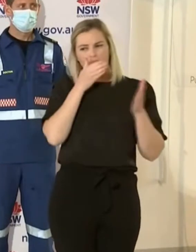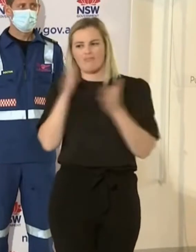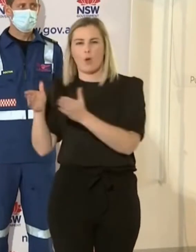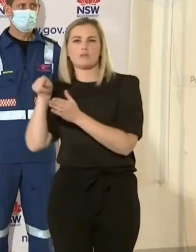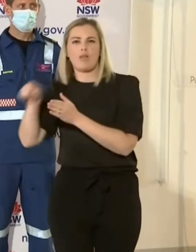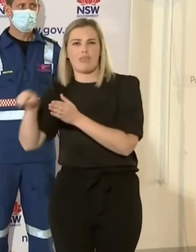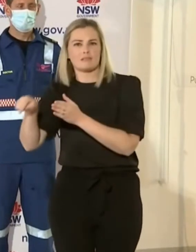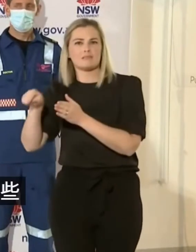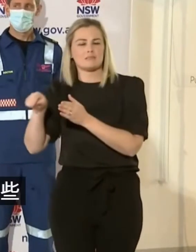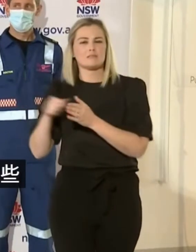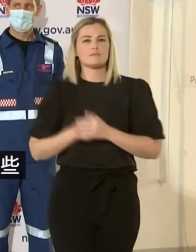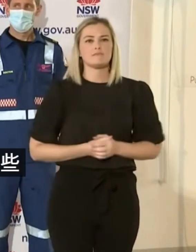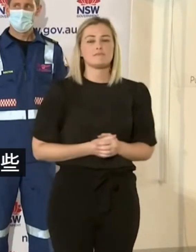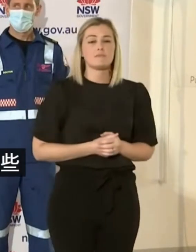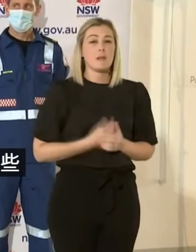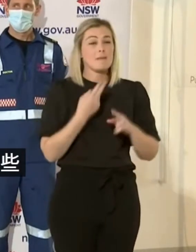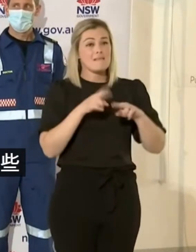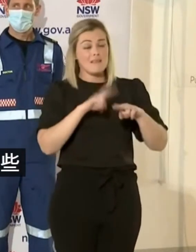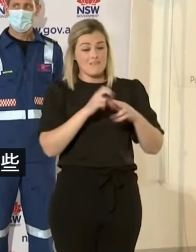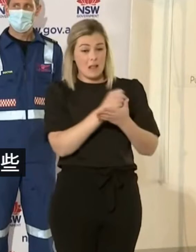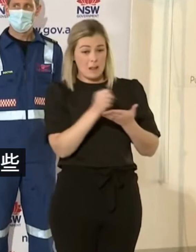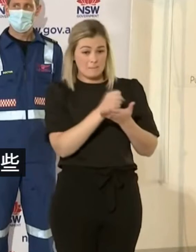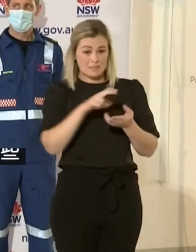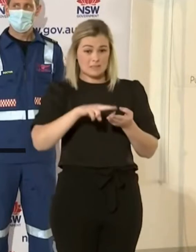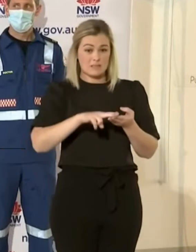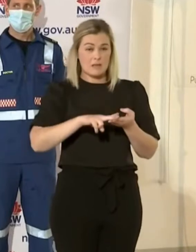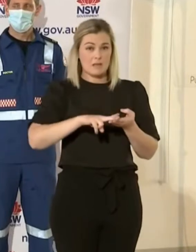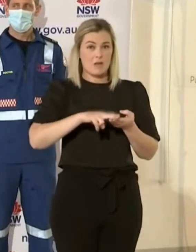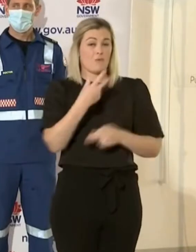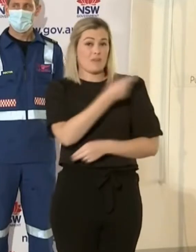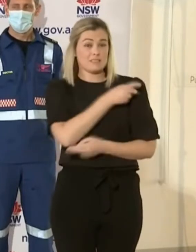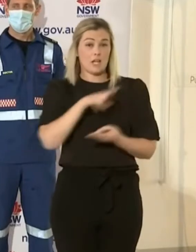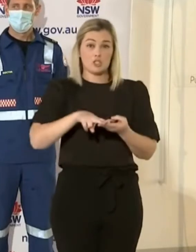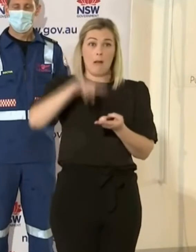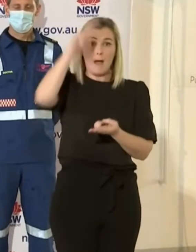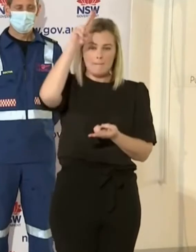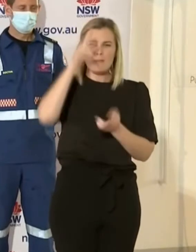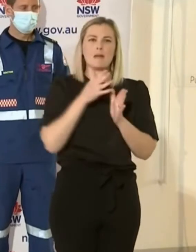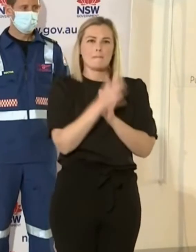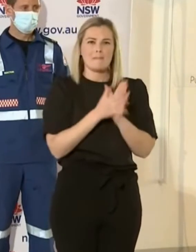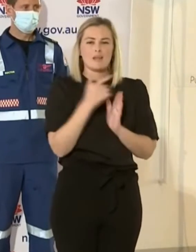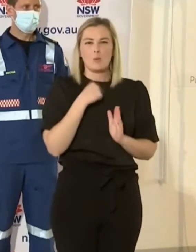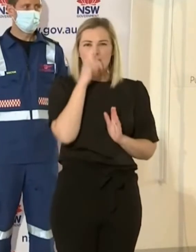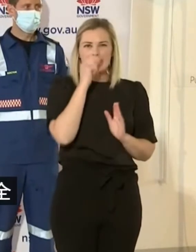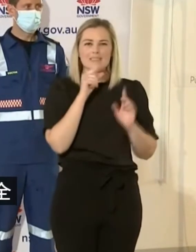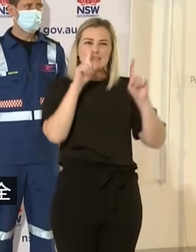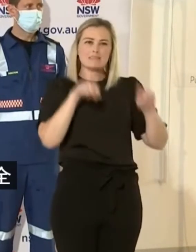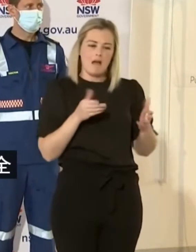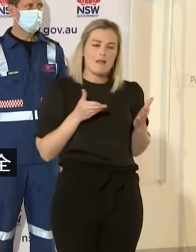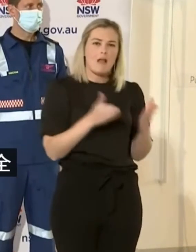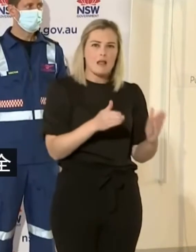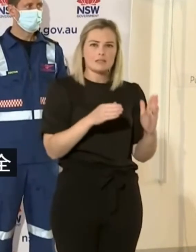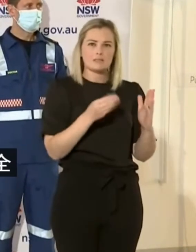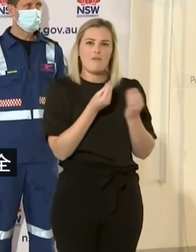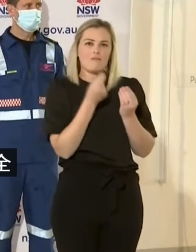at, as the numbers go up, what other freedoms we can, what other normality we can bring back into our lives. So yeah, I'm totally